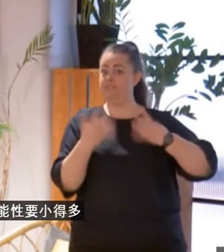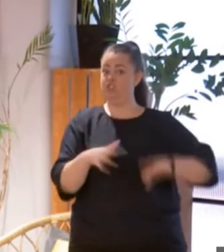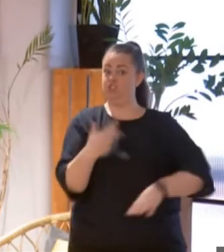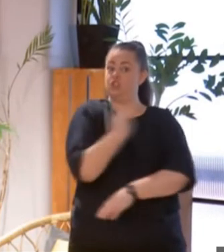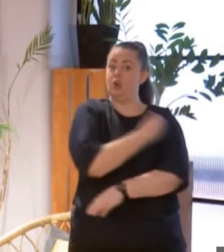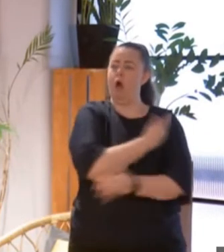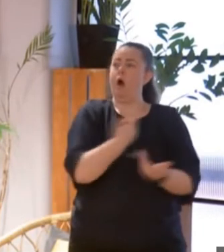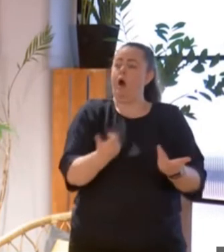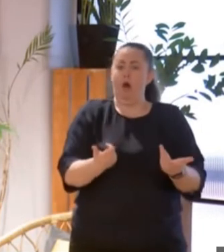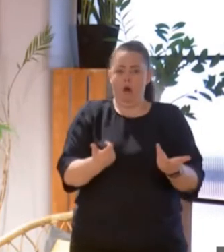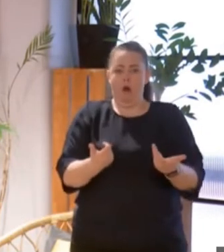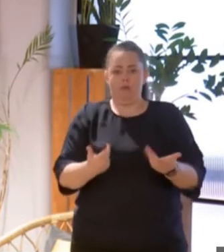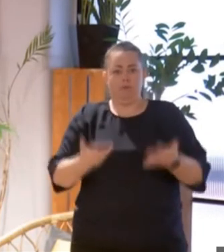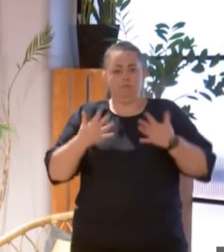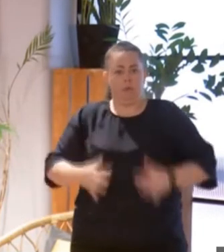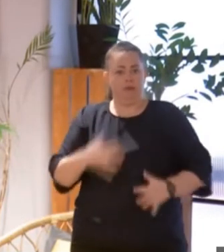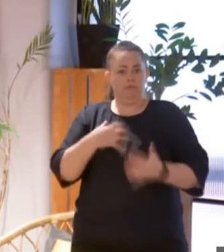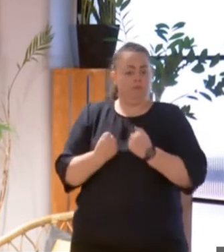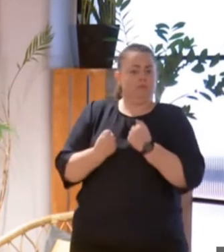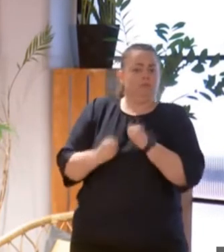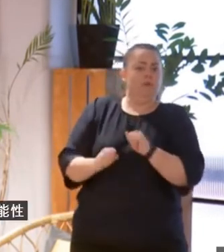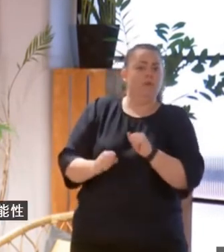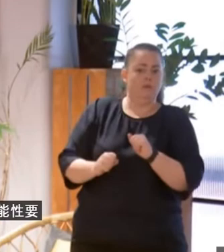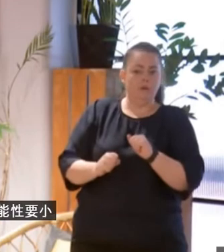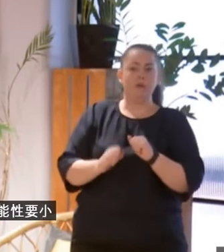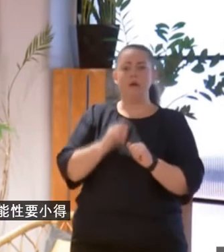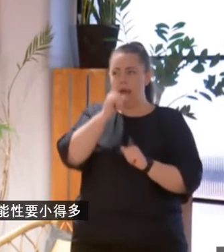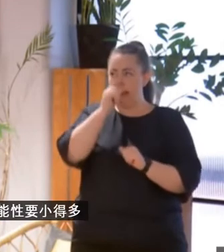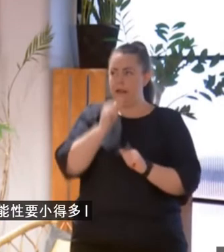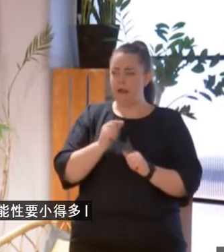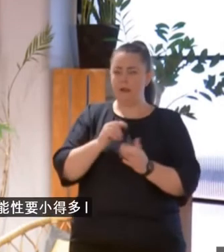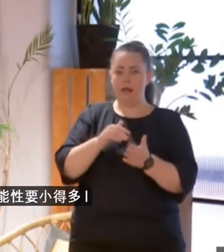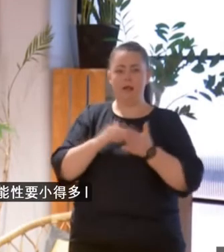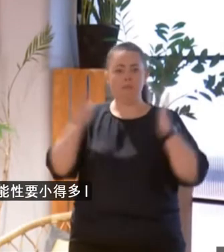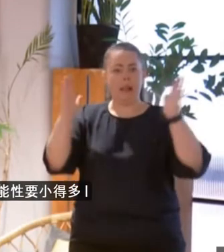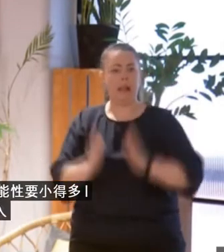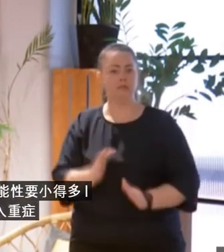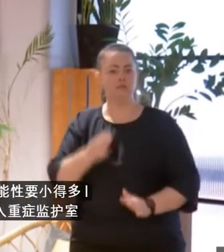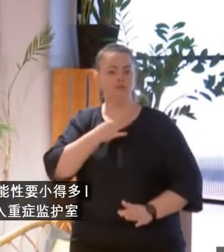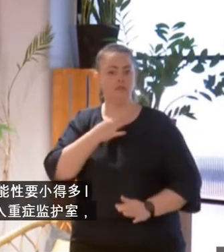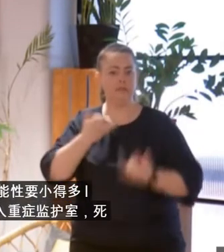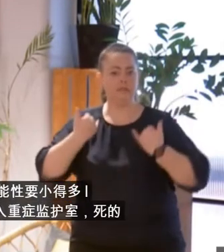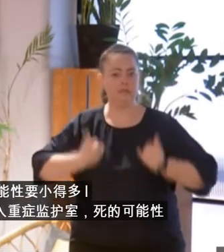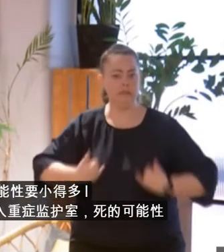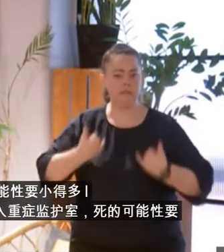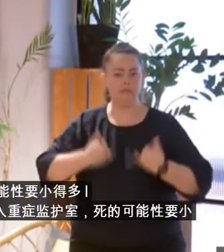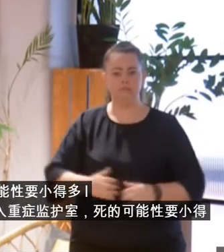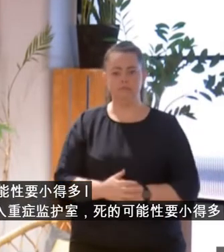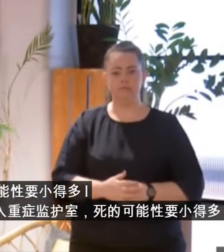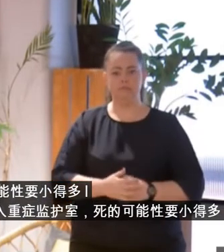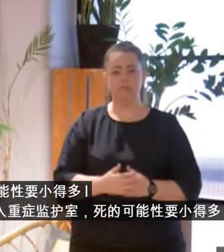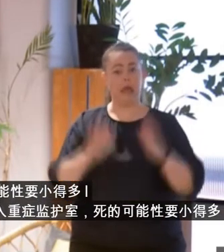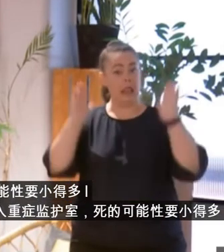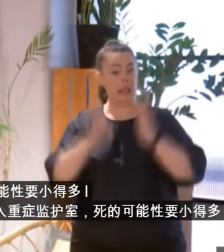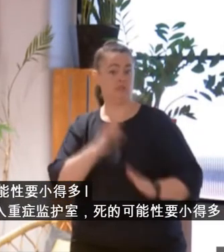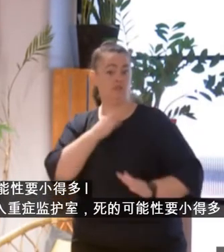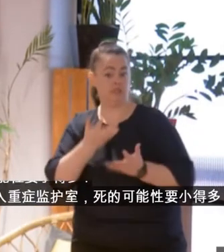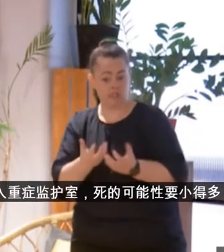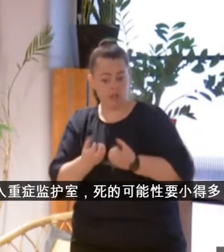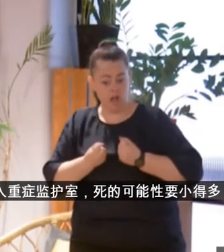to have it transmitted to you or to transmit to someone else, far less likely to end up in ICU, far less likely to